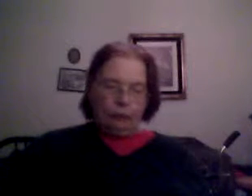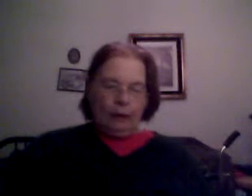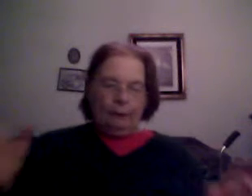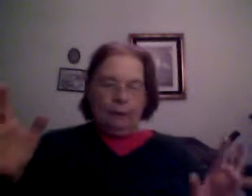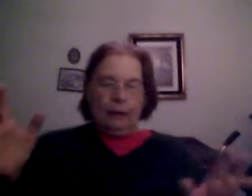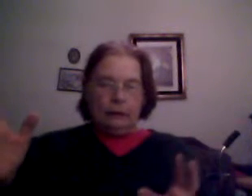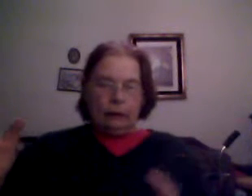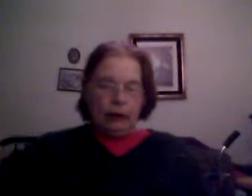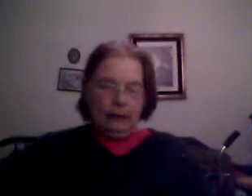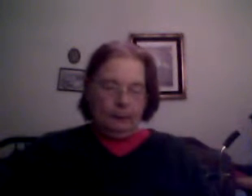Describe the basic shape